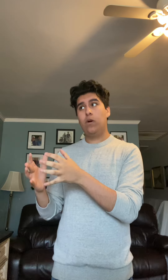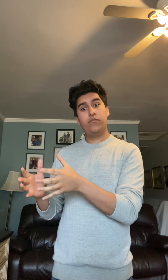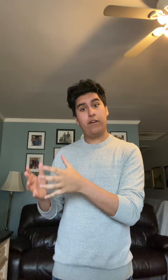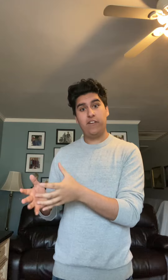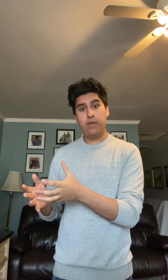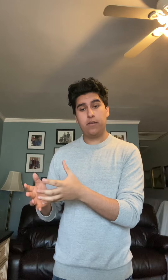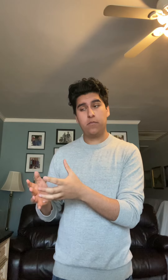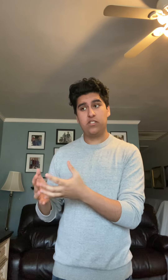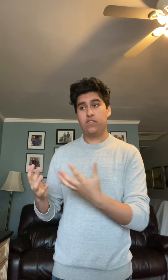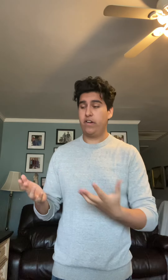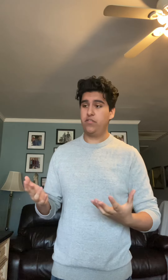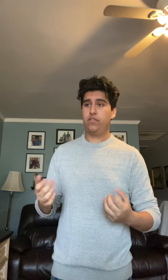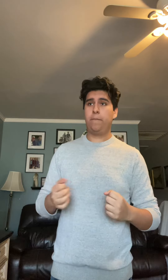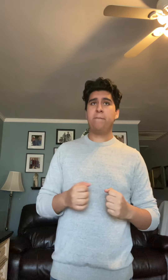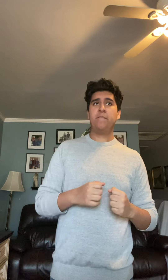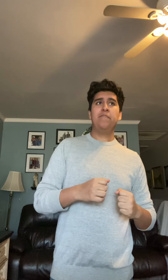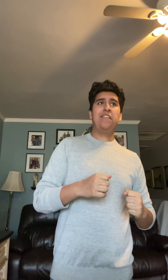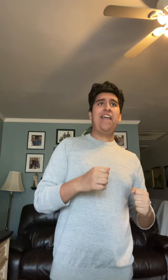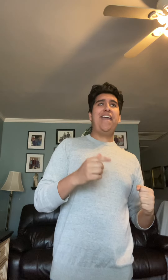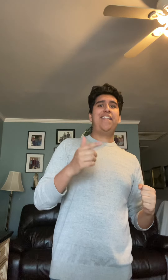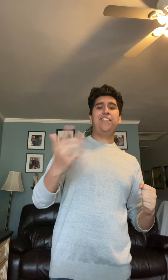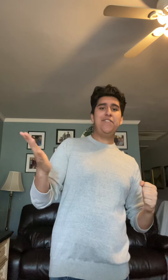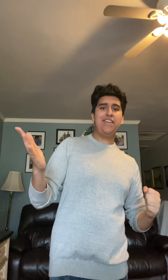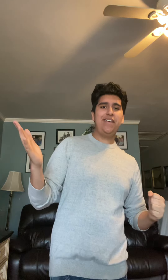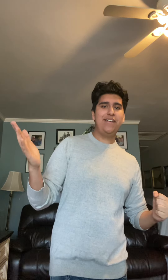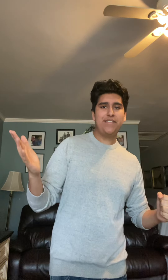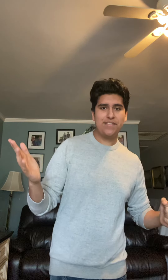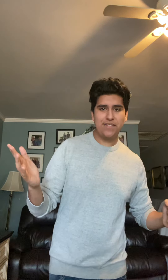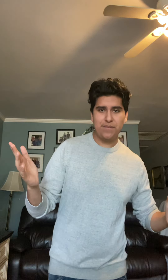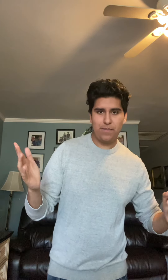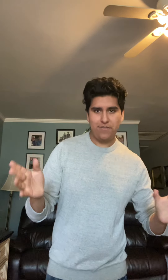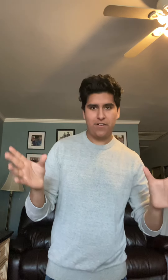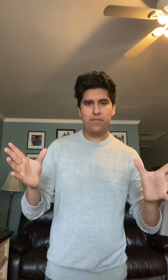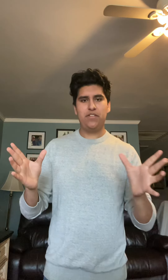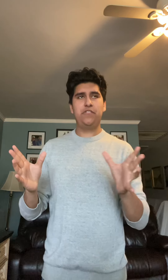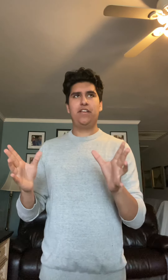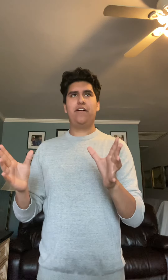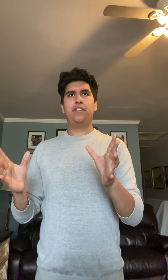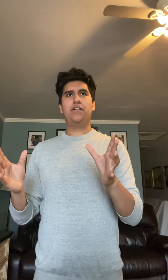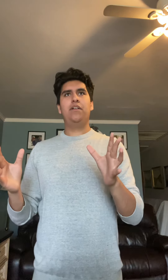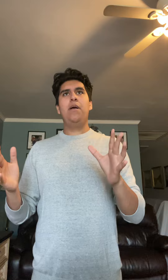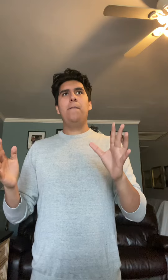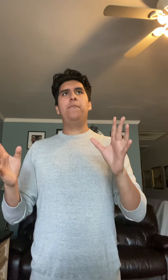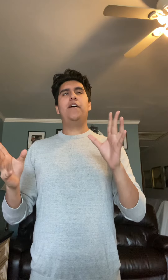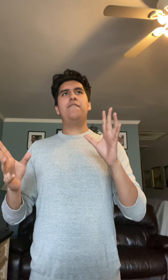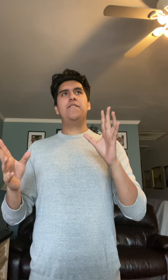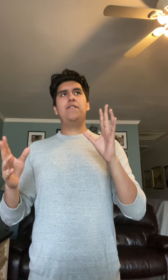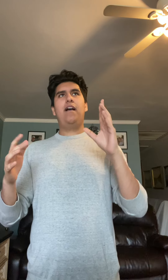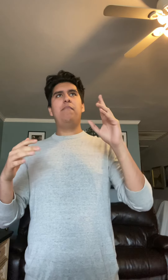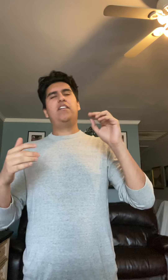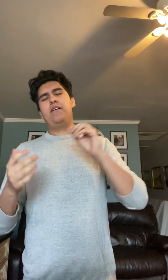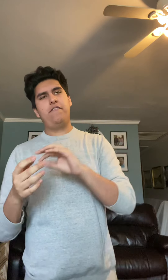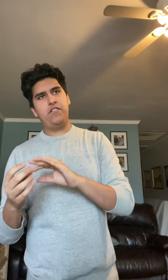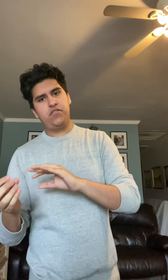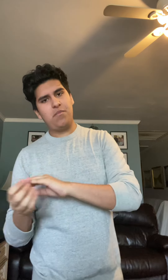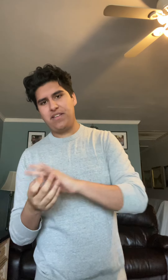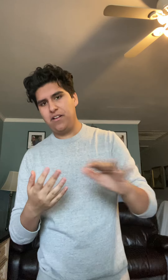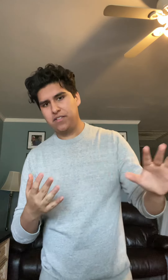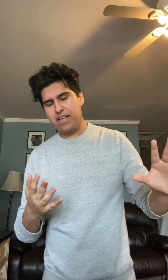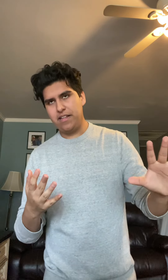very feminine, which is very interesting. And Loki is by far the most interesting character, but I'm not gonna talk about there's so many tales that he